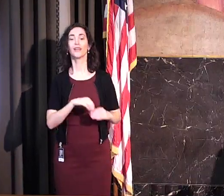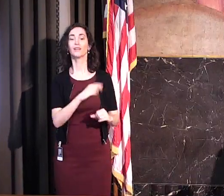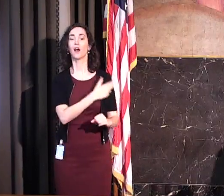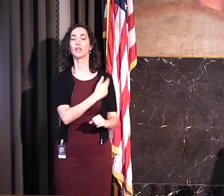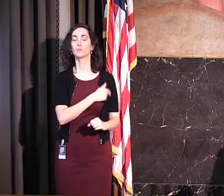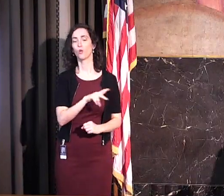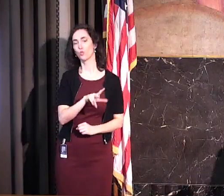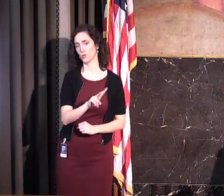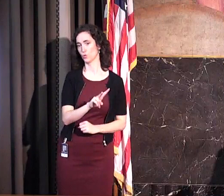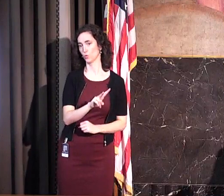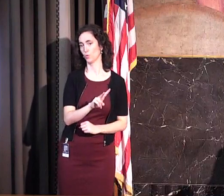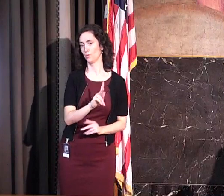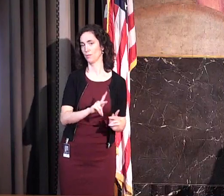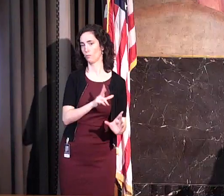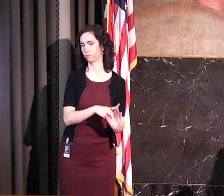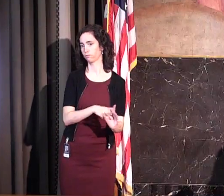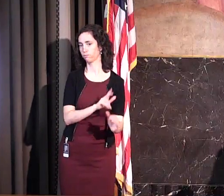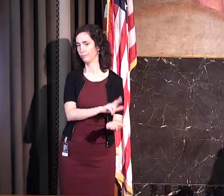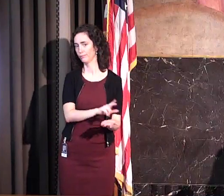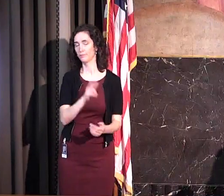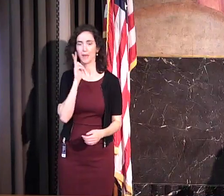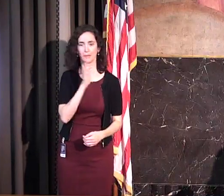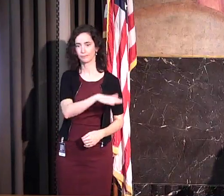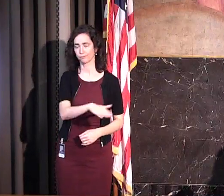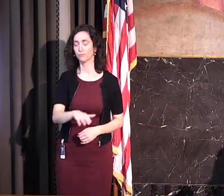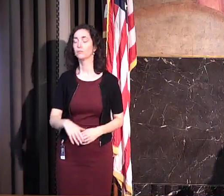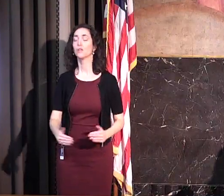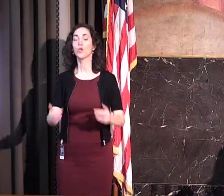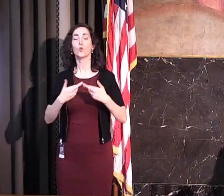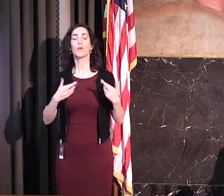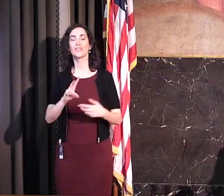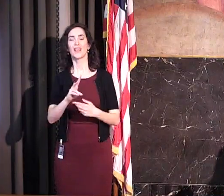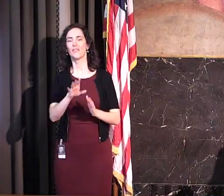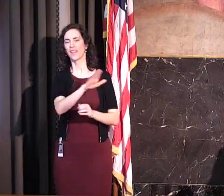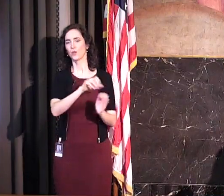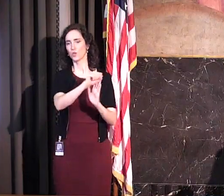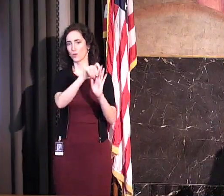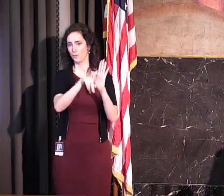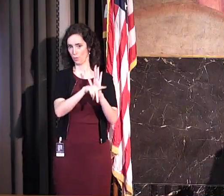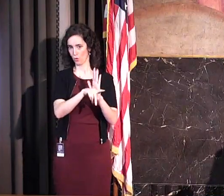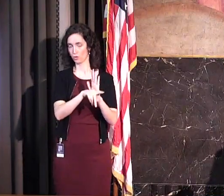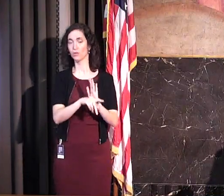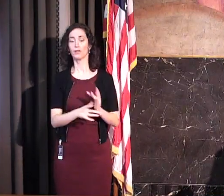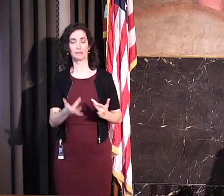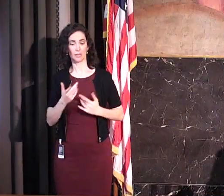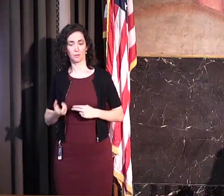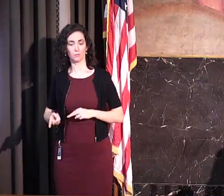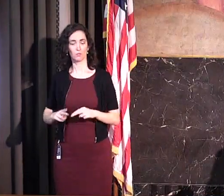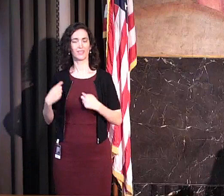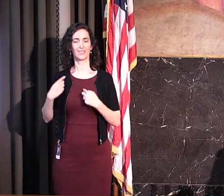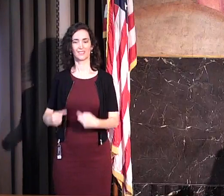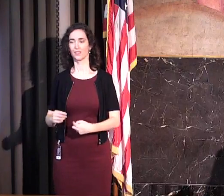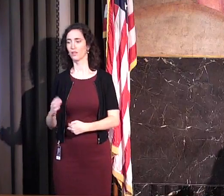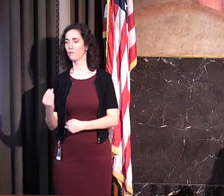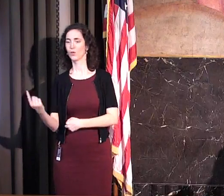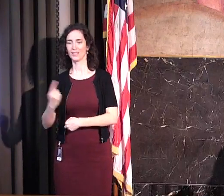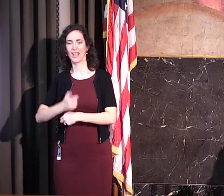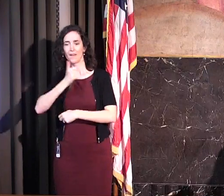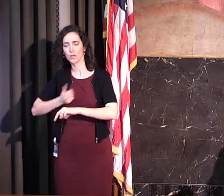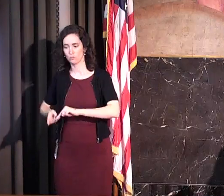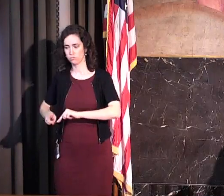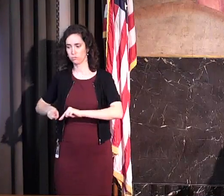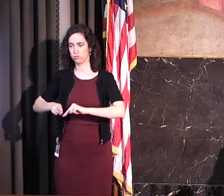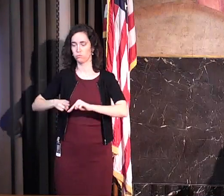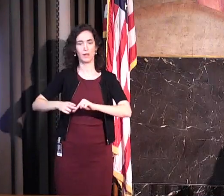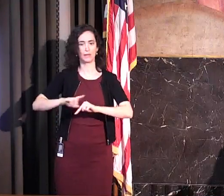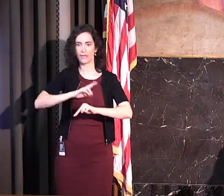patients currently hospitalized. In Region 7, or the Shreveport area, cases have gone up for the past 14 days